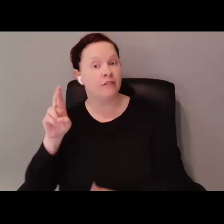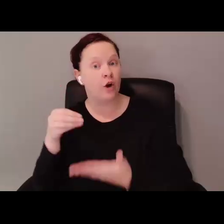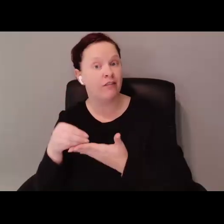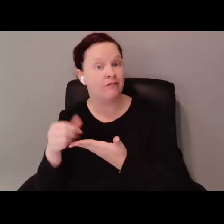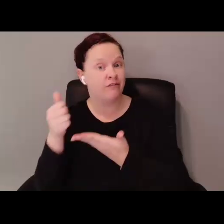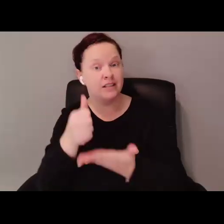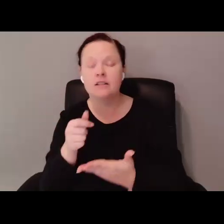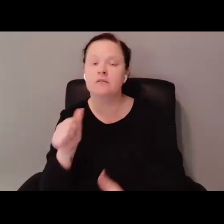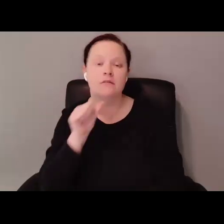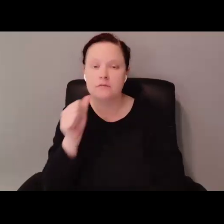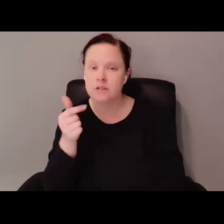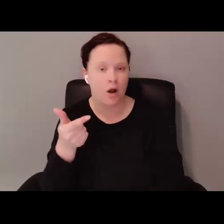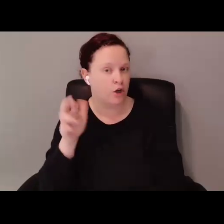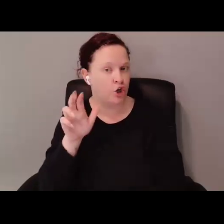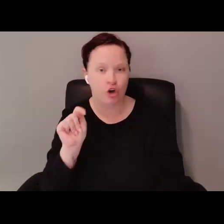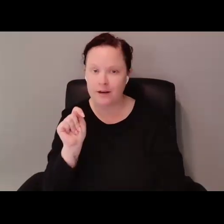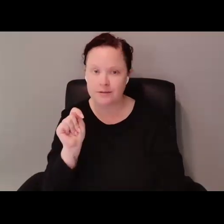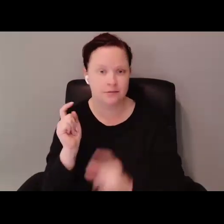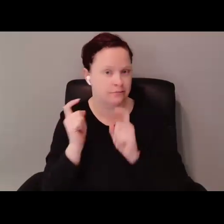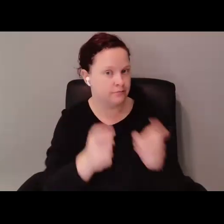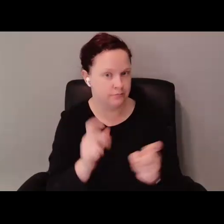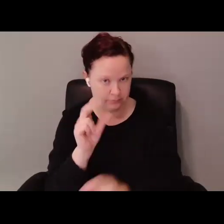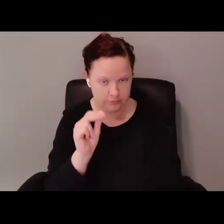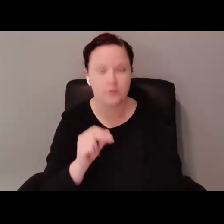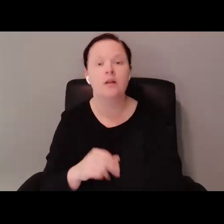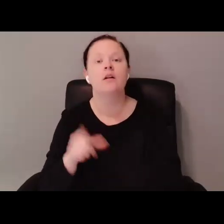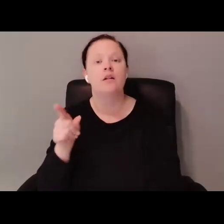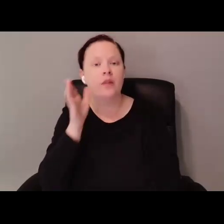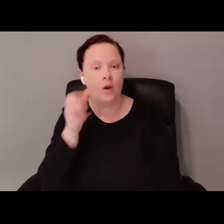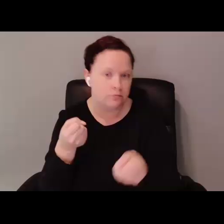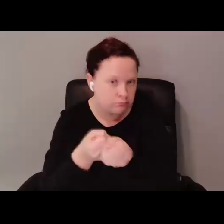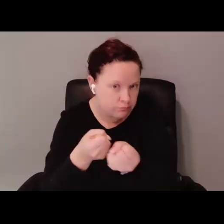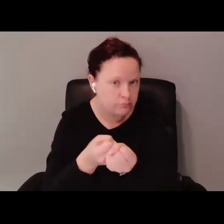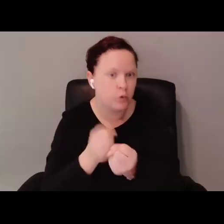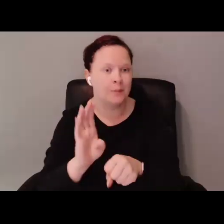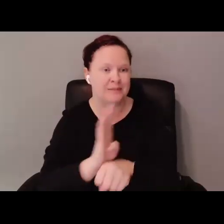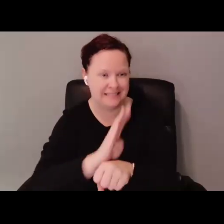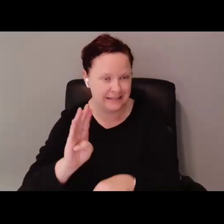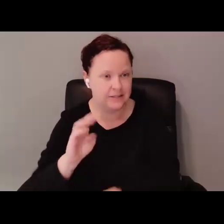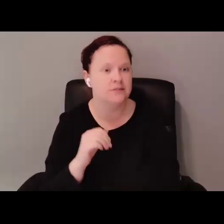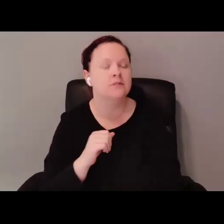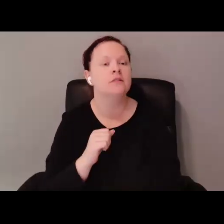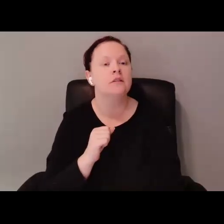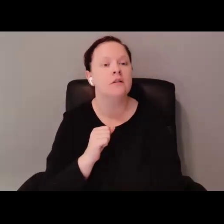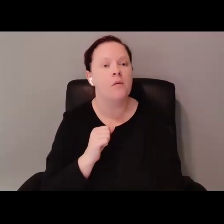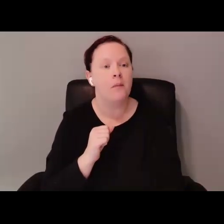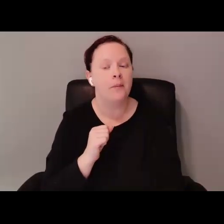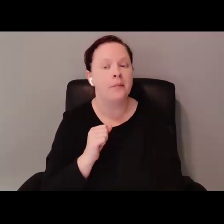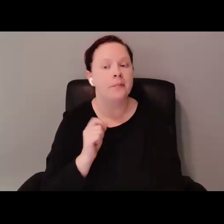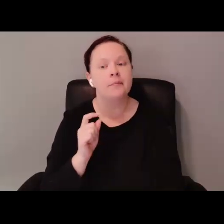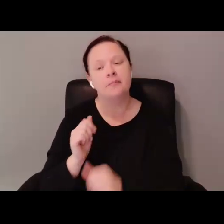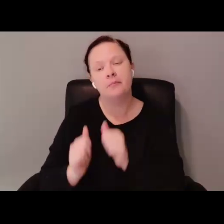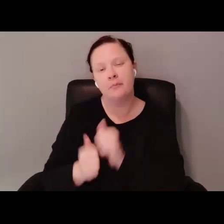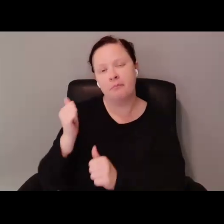a grant. They are assisting you with your business. Most of them have the wording in